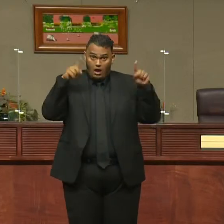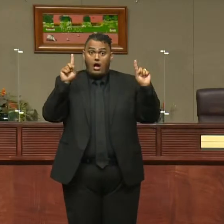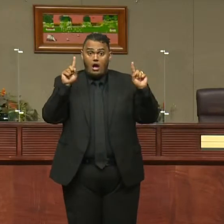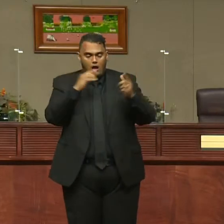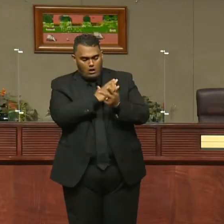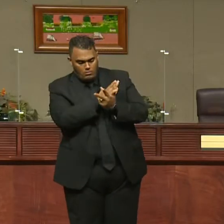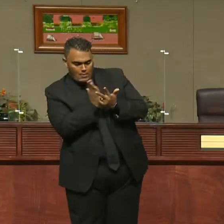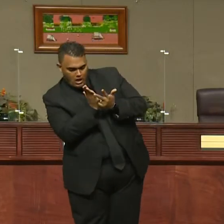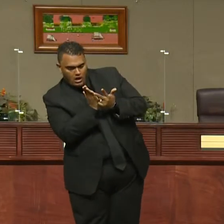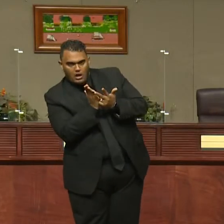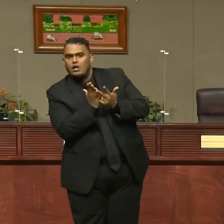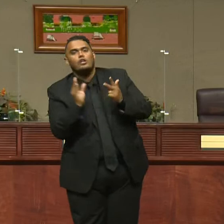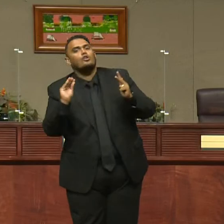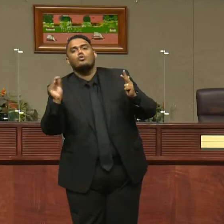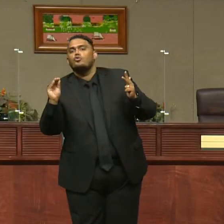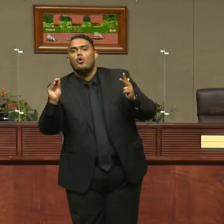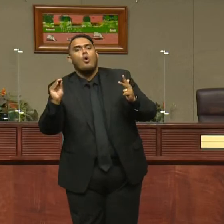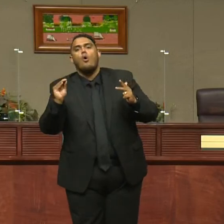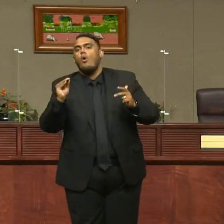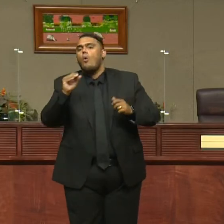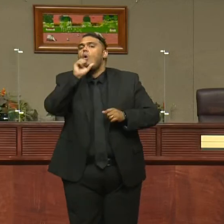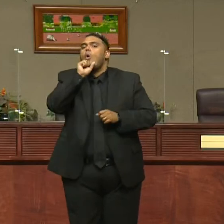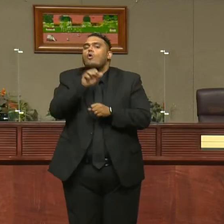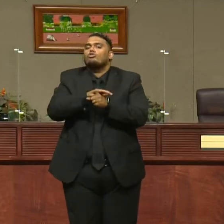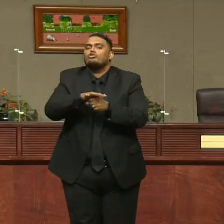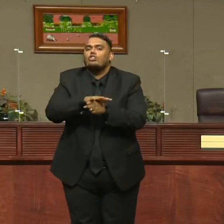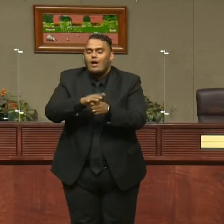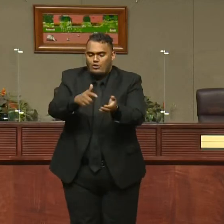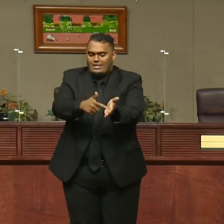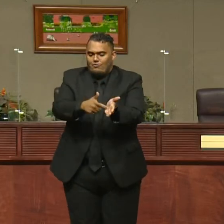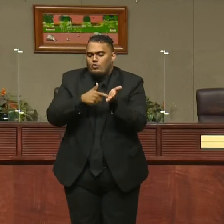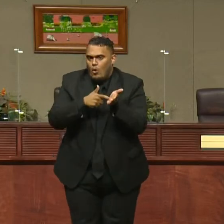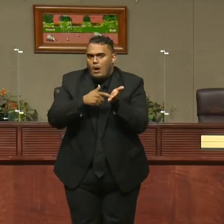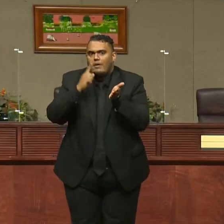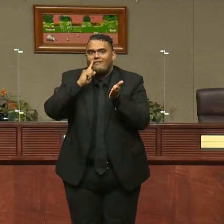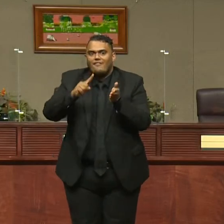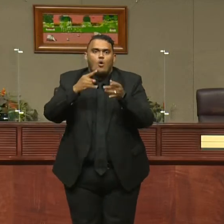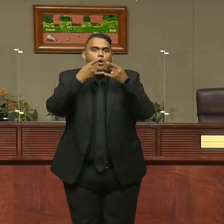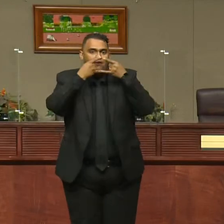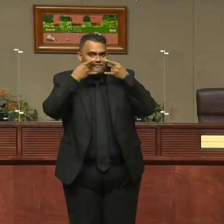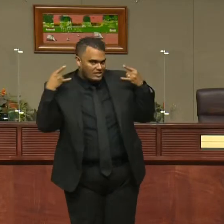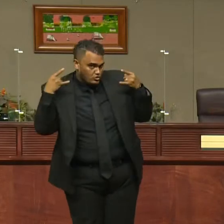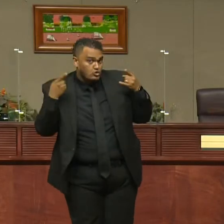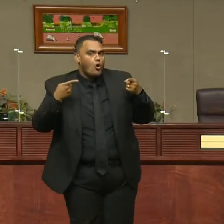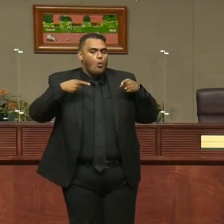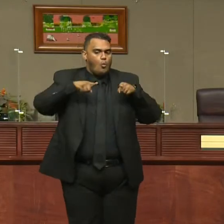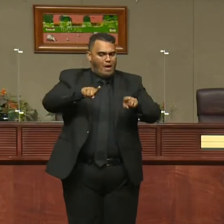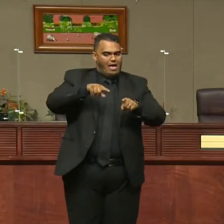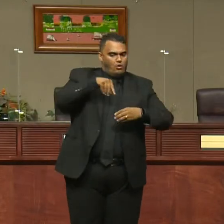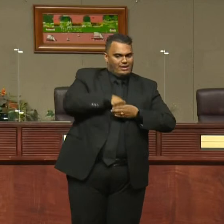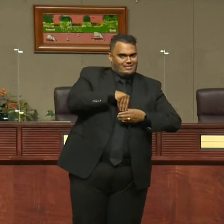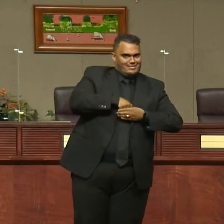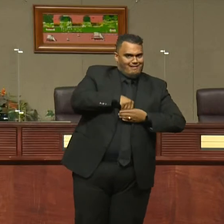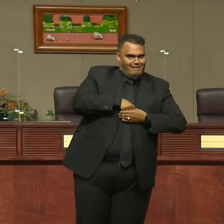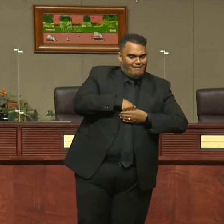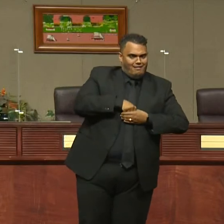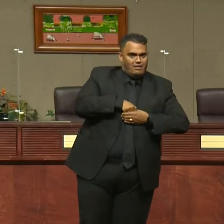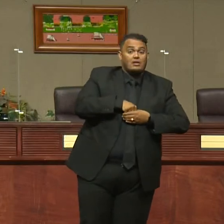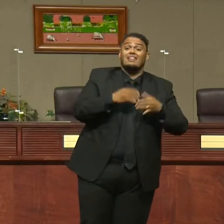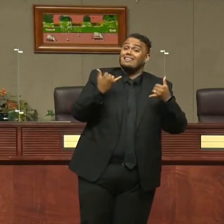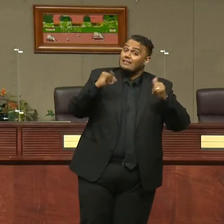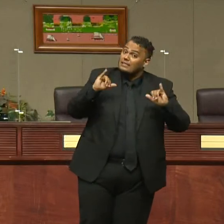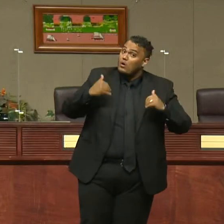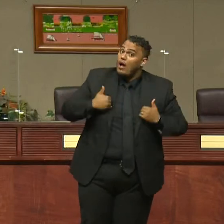county-based mandates, requirements for individuals to wear facial coverings while indoors. There still will be